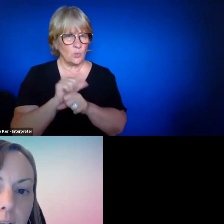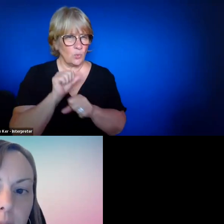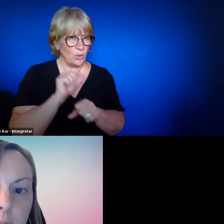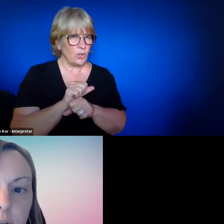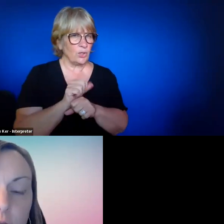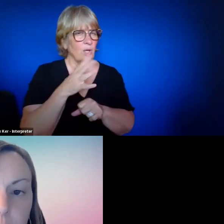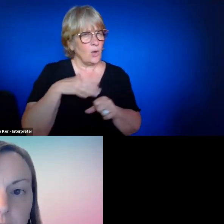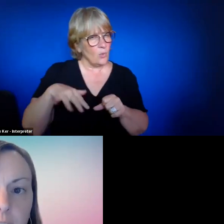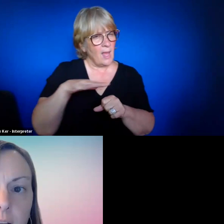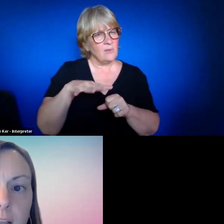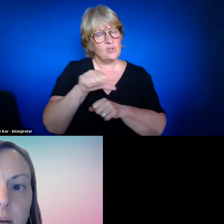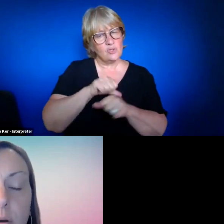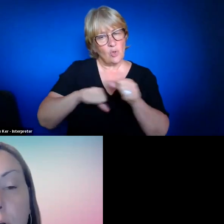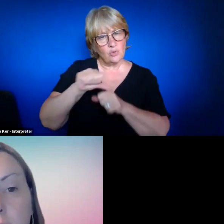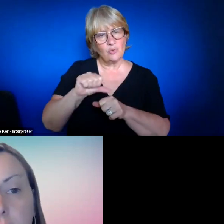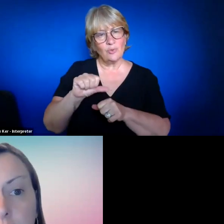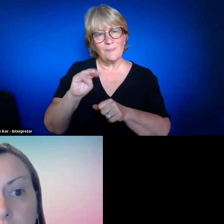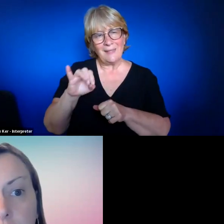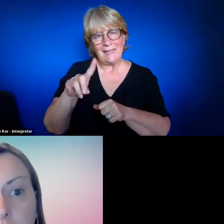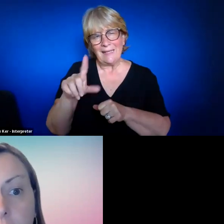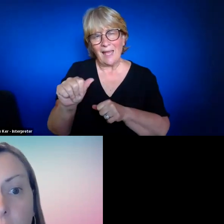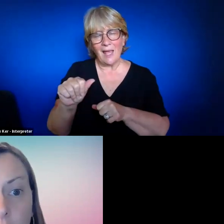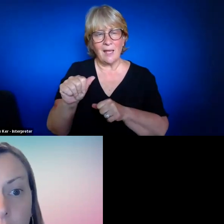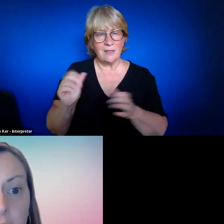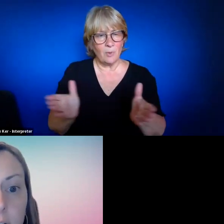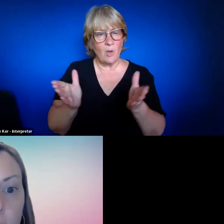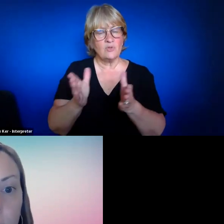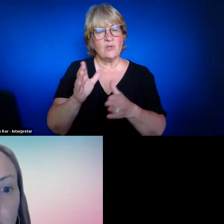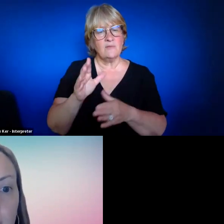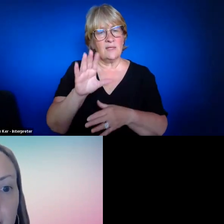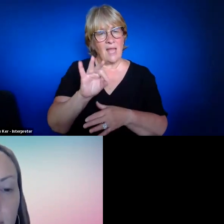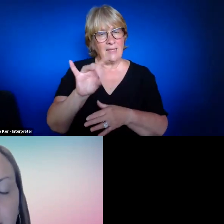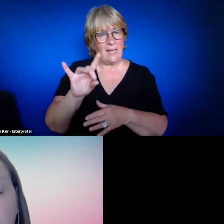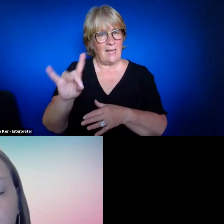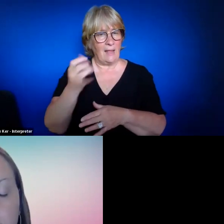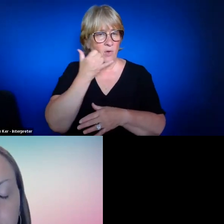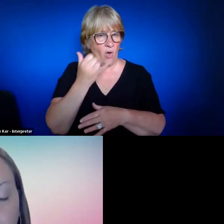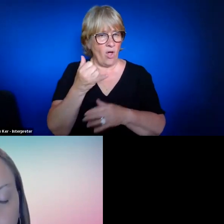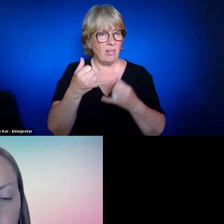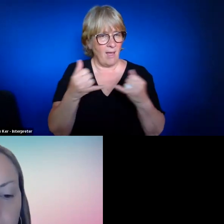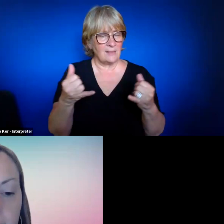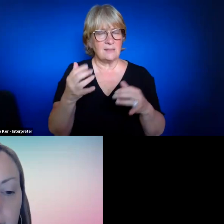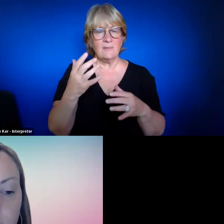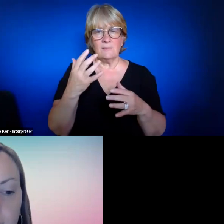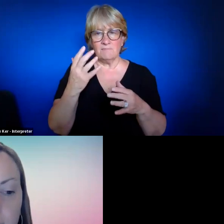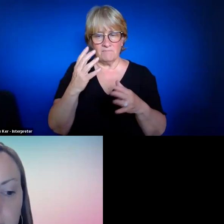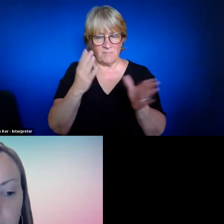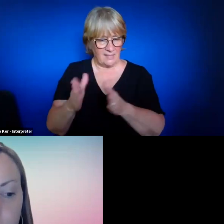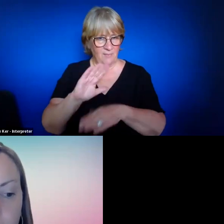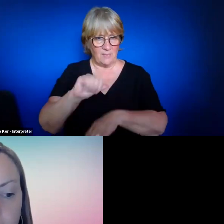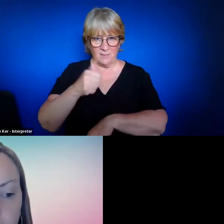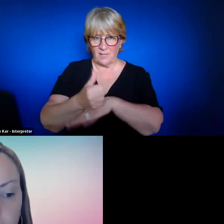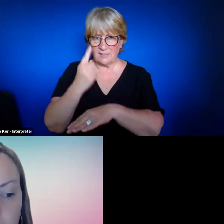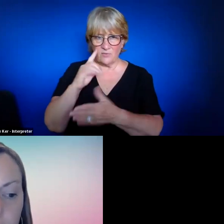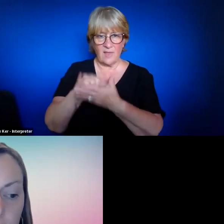around social media and promotion of the 988 call line. So plans had been in place for that, and there'll be